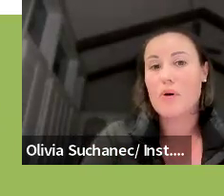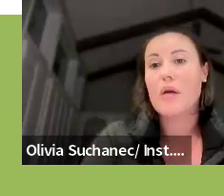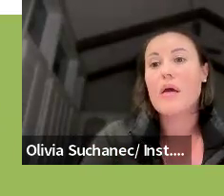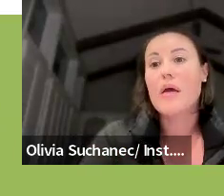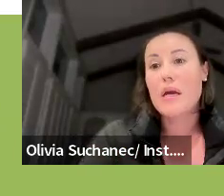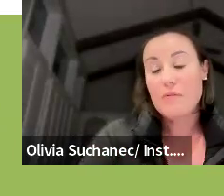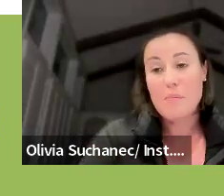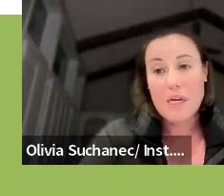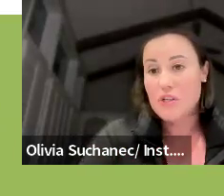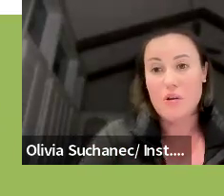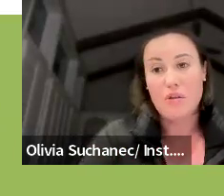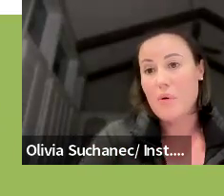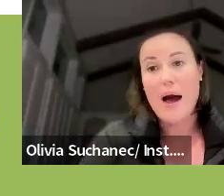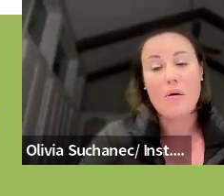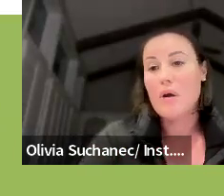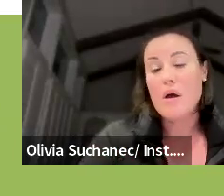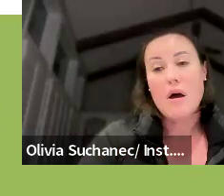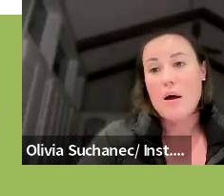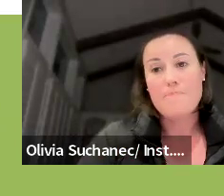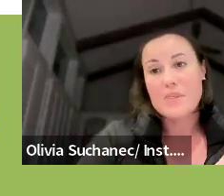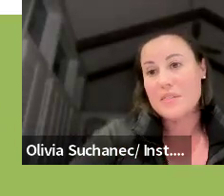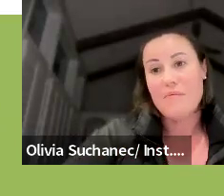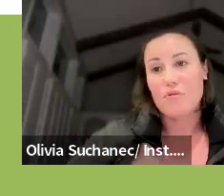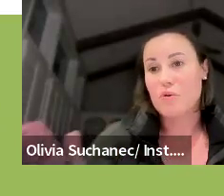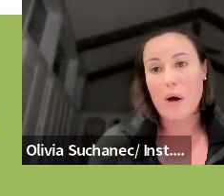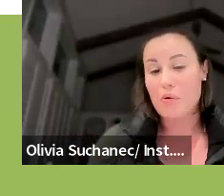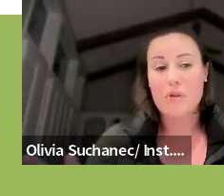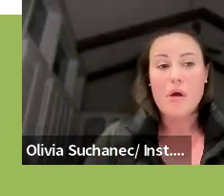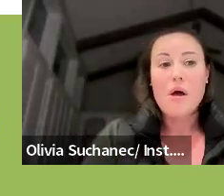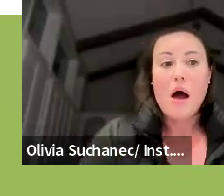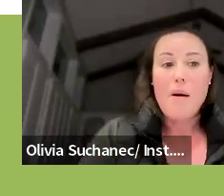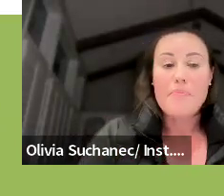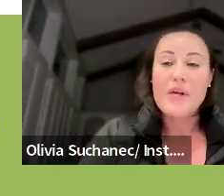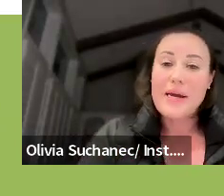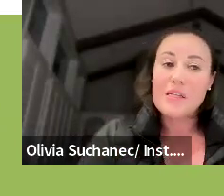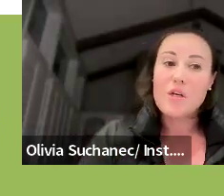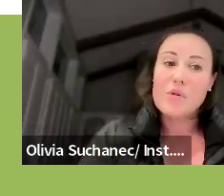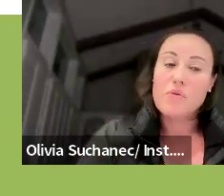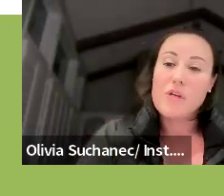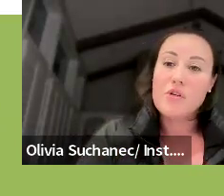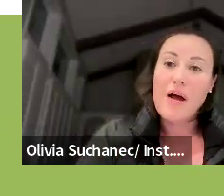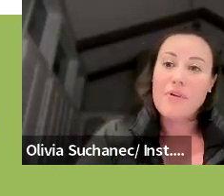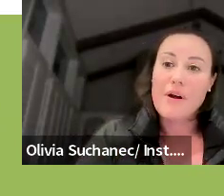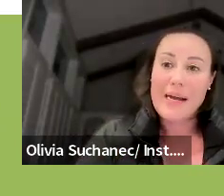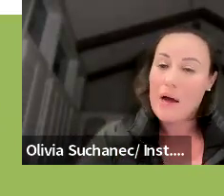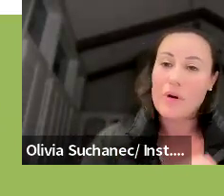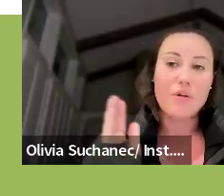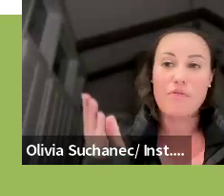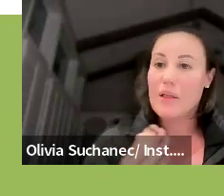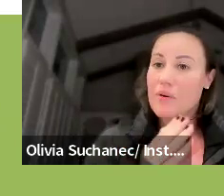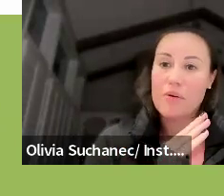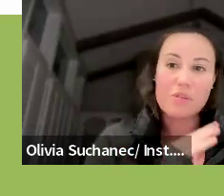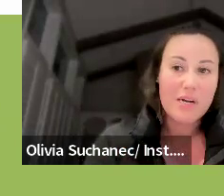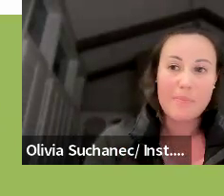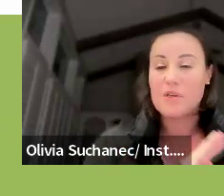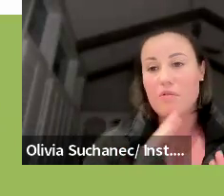College Board information throughout 7th through 12th. The next thing you would do once you have your account and